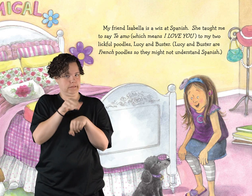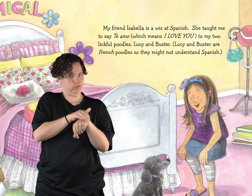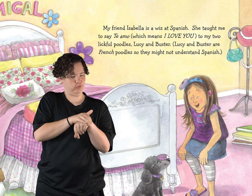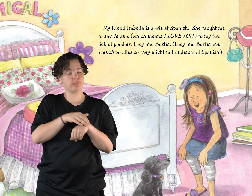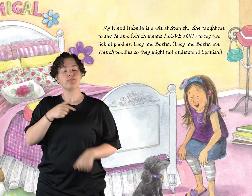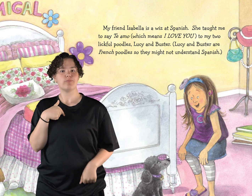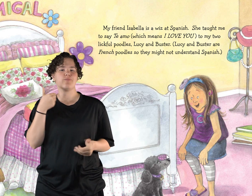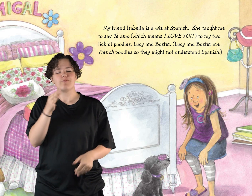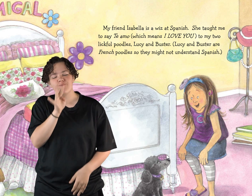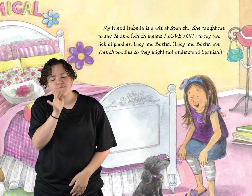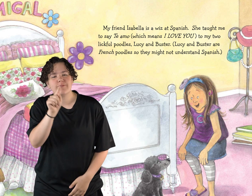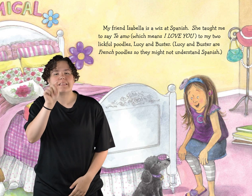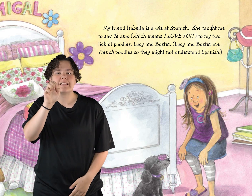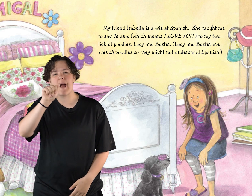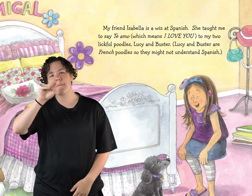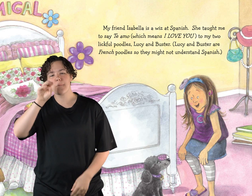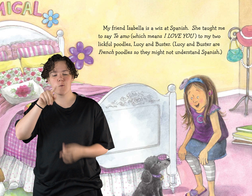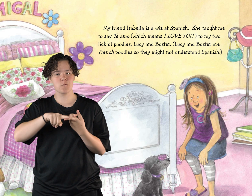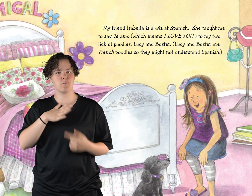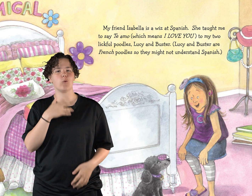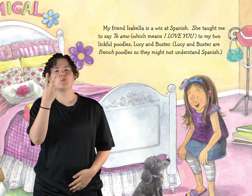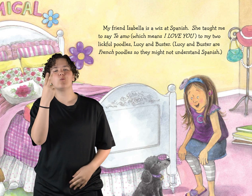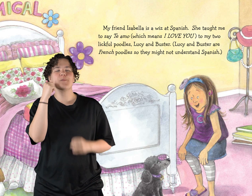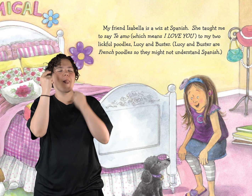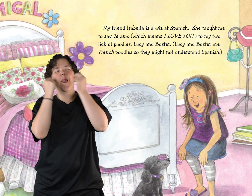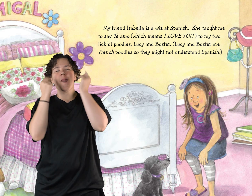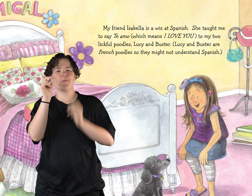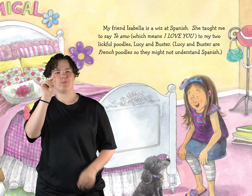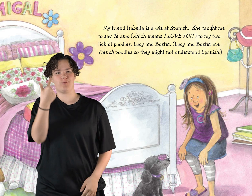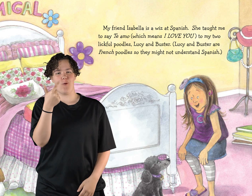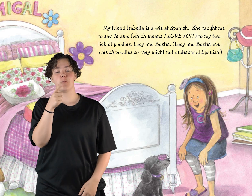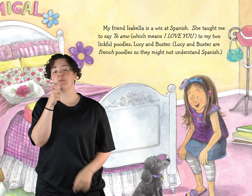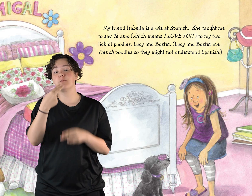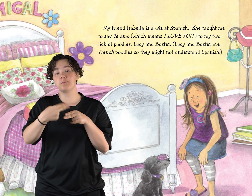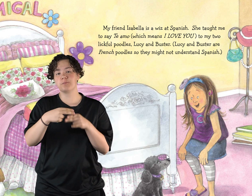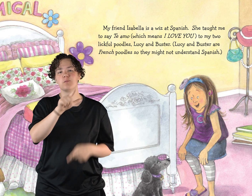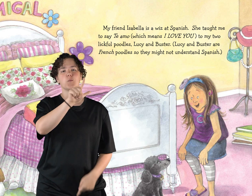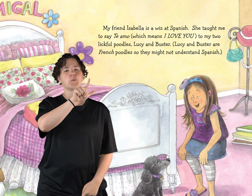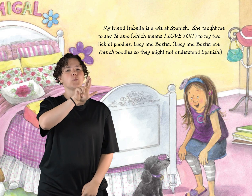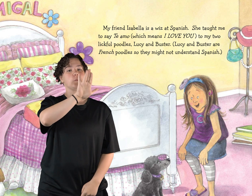love you, to my two lickful poodles, Lucy and Buster.